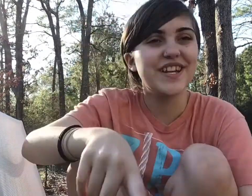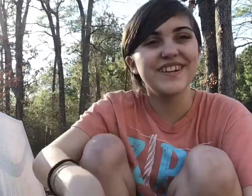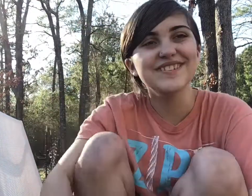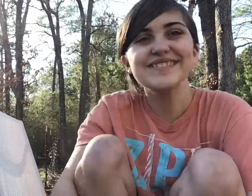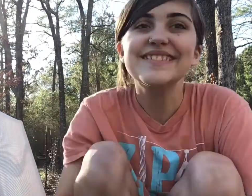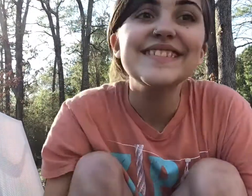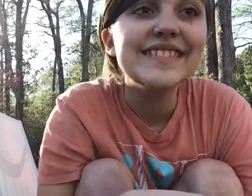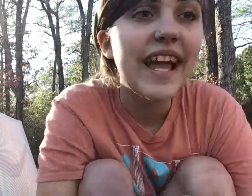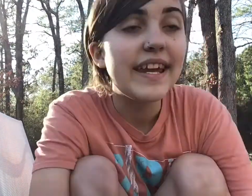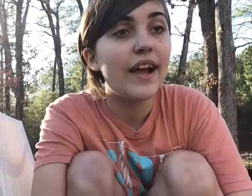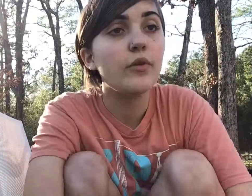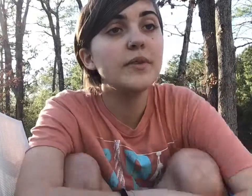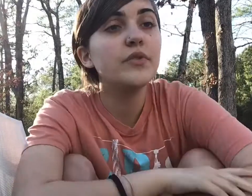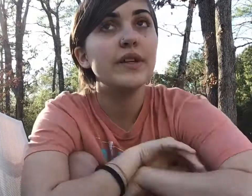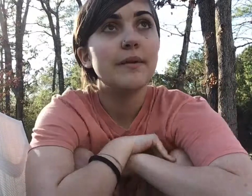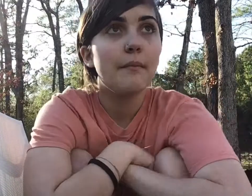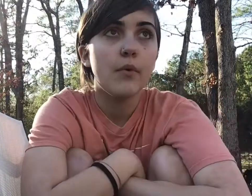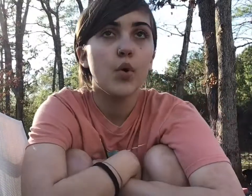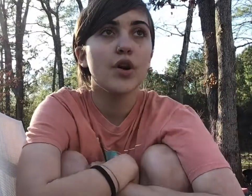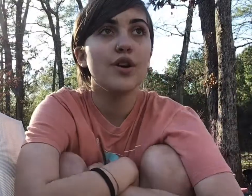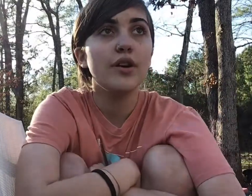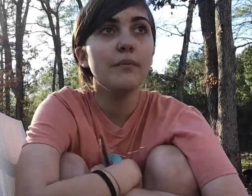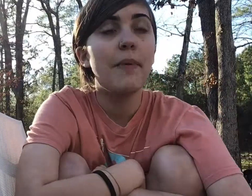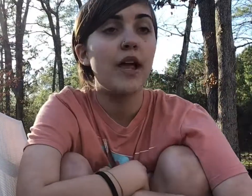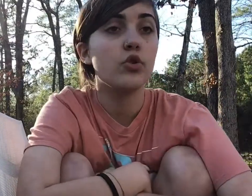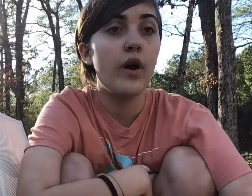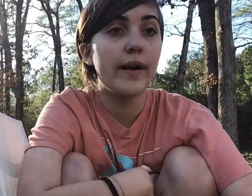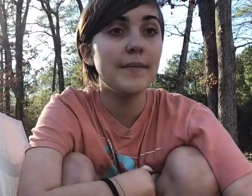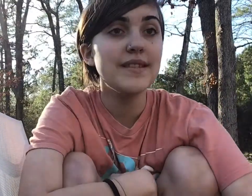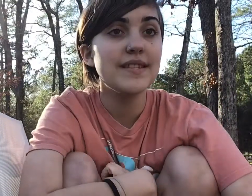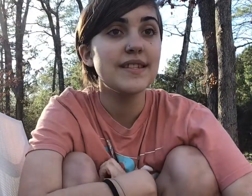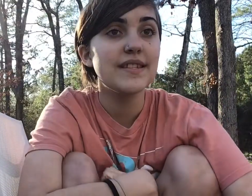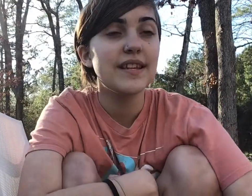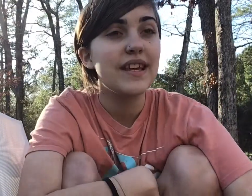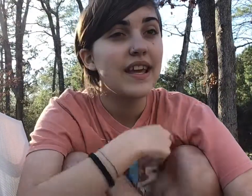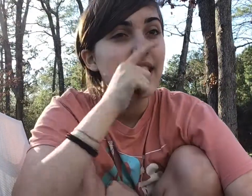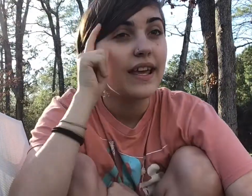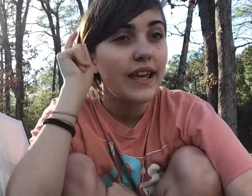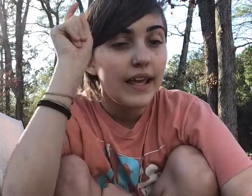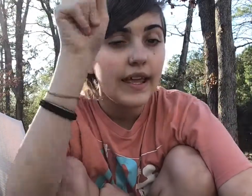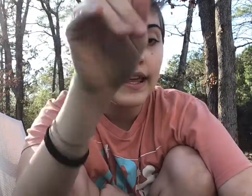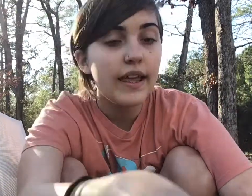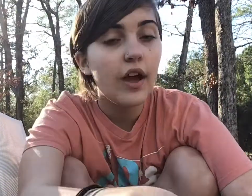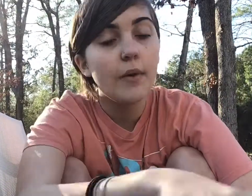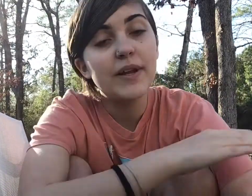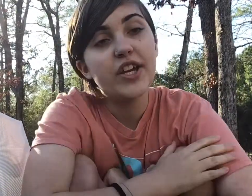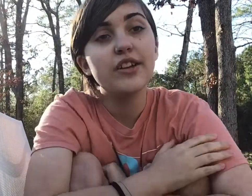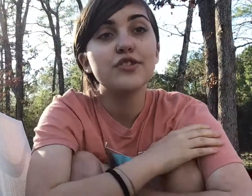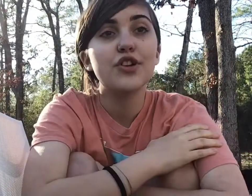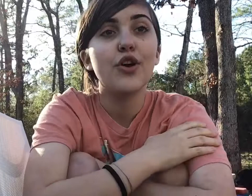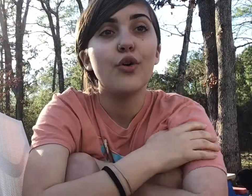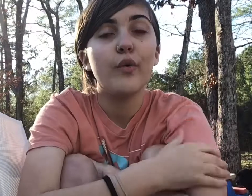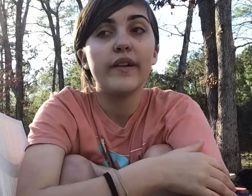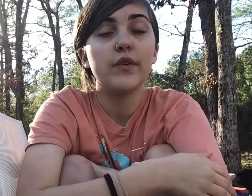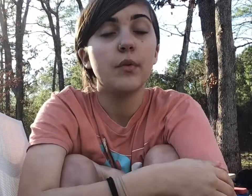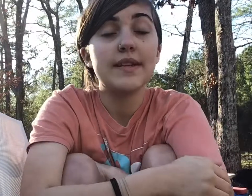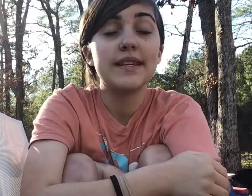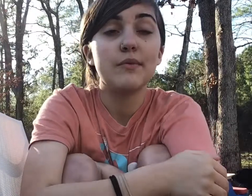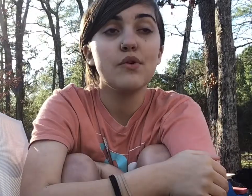channel. And I will be doing more badge requirements on my channel, so if you want to see more,